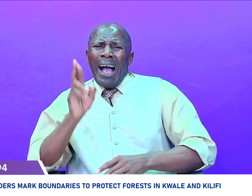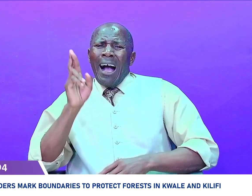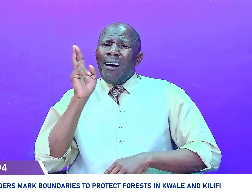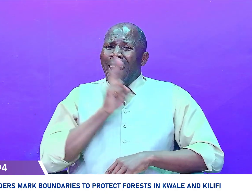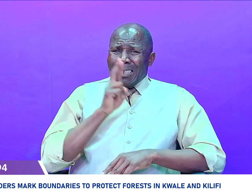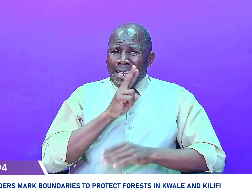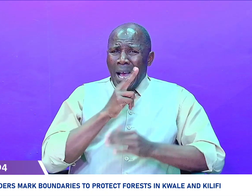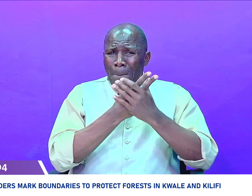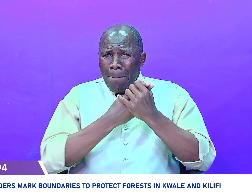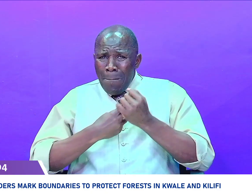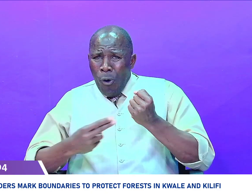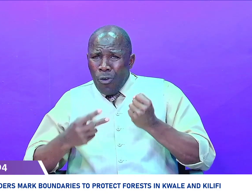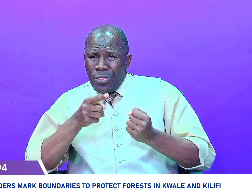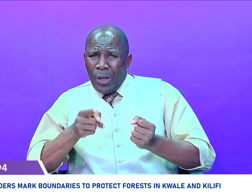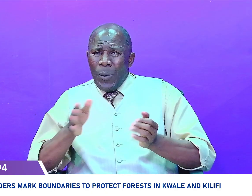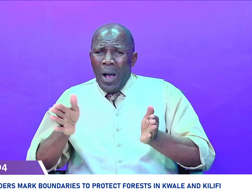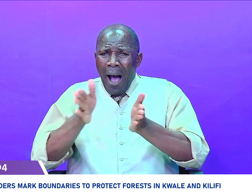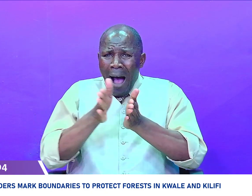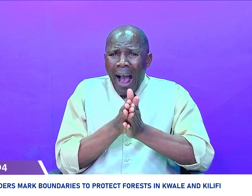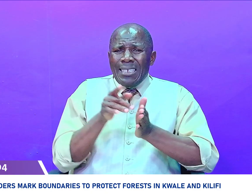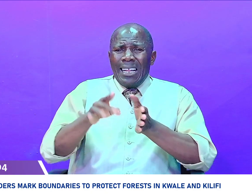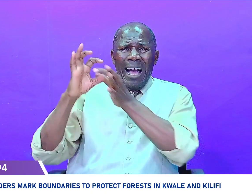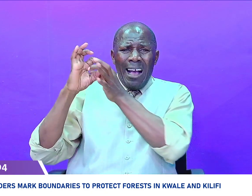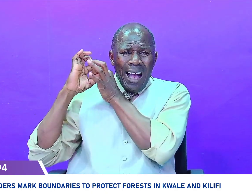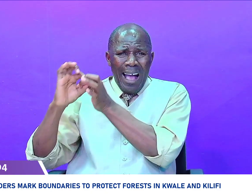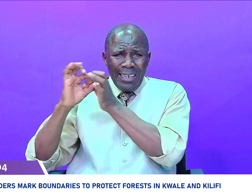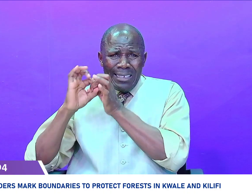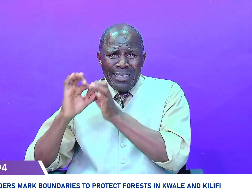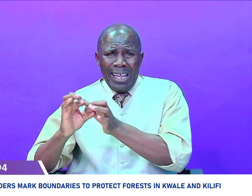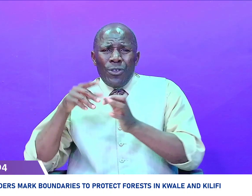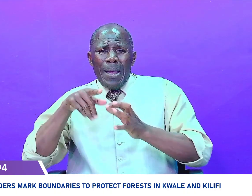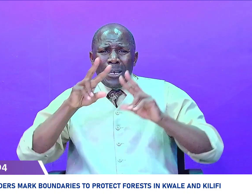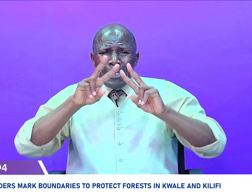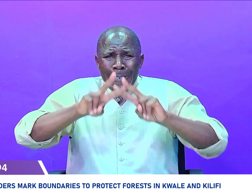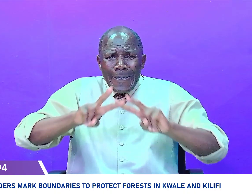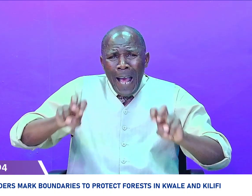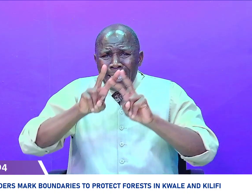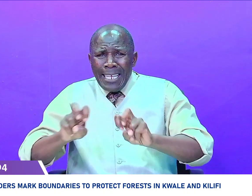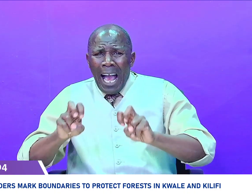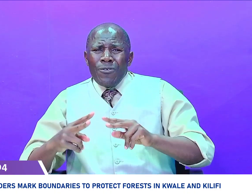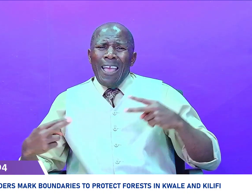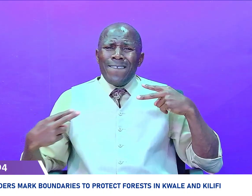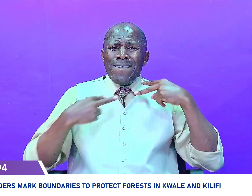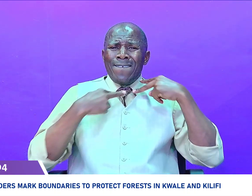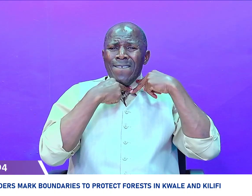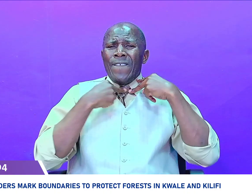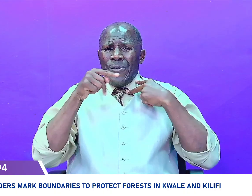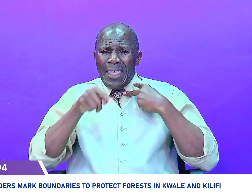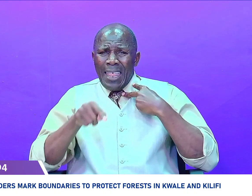The destruction poses a risk to both biodiversity and the cultural practices tied to these